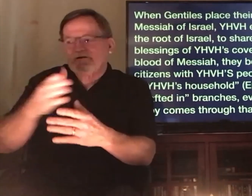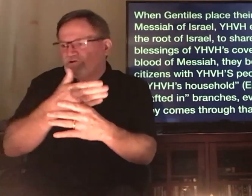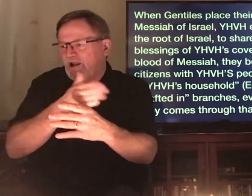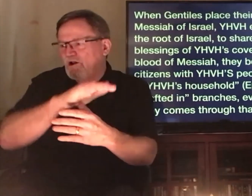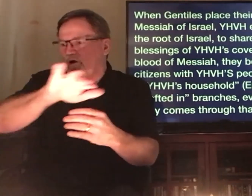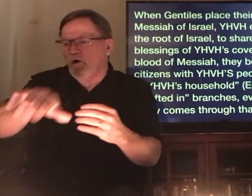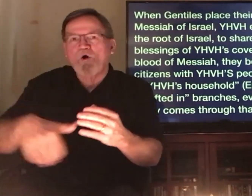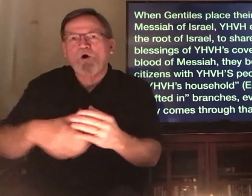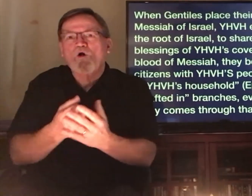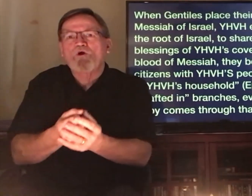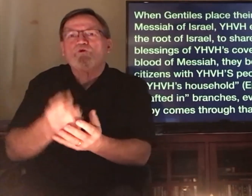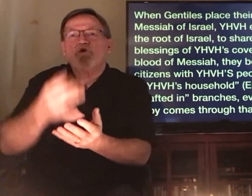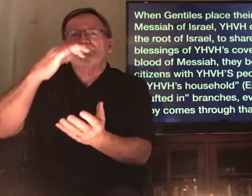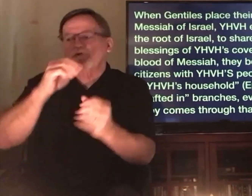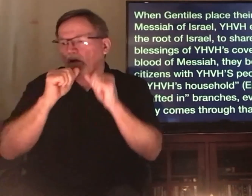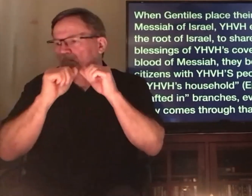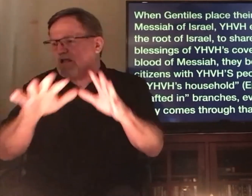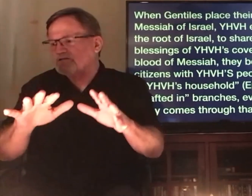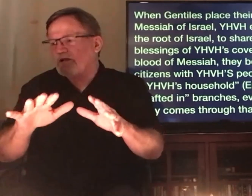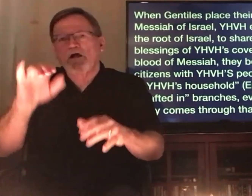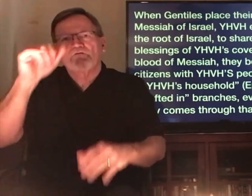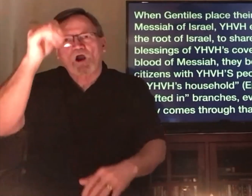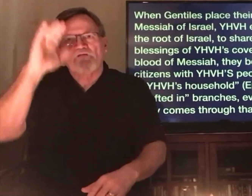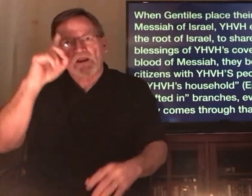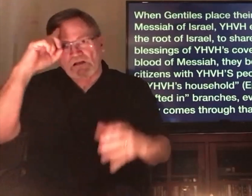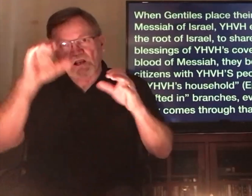is Messiah. Amen. Hallelujah. Now, 4.